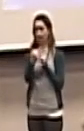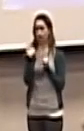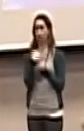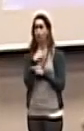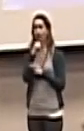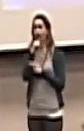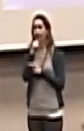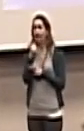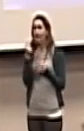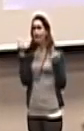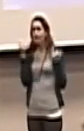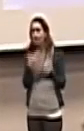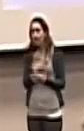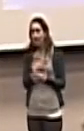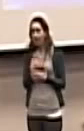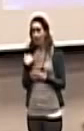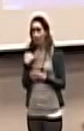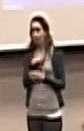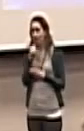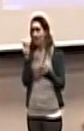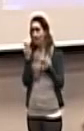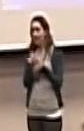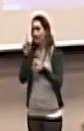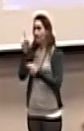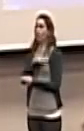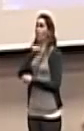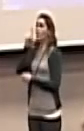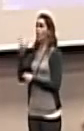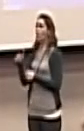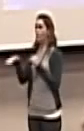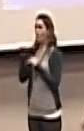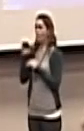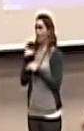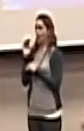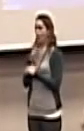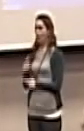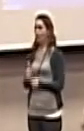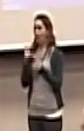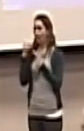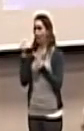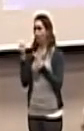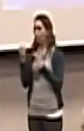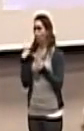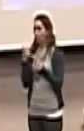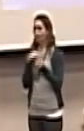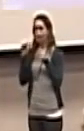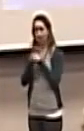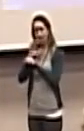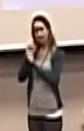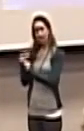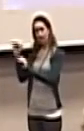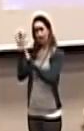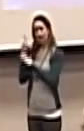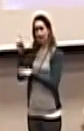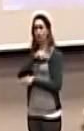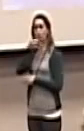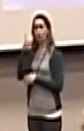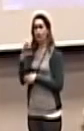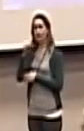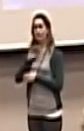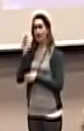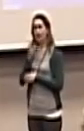unafraid and not vengeful. He is Lord over our lives, and so we are totally submissive. He is Lord of